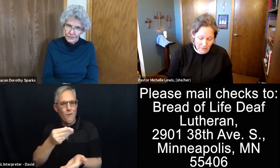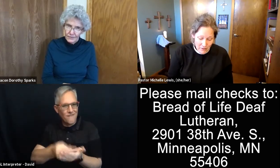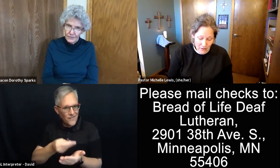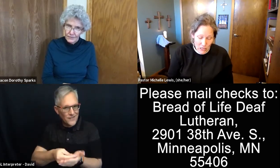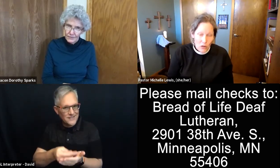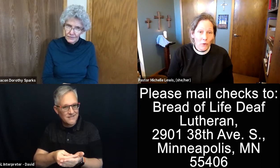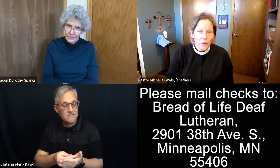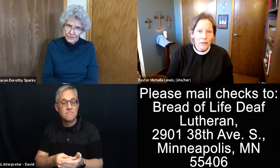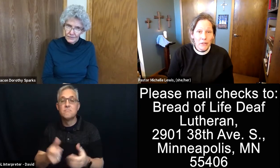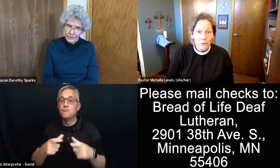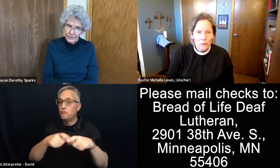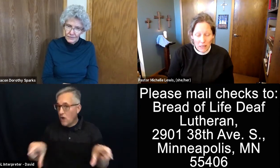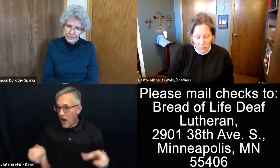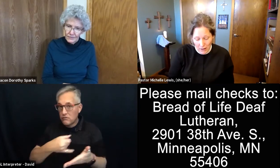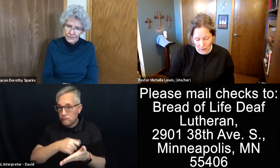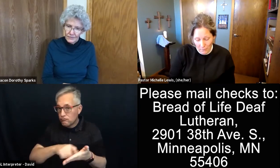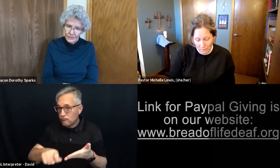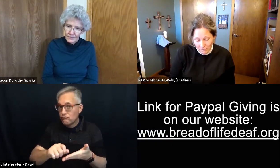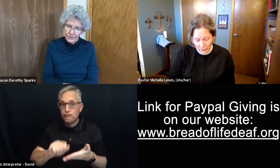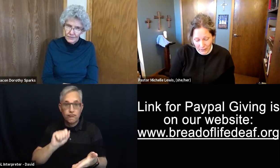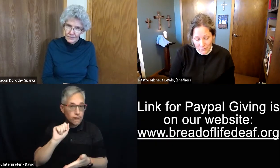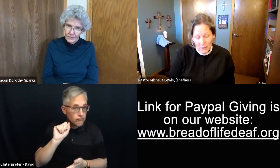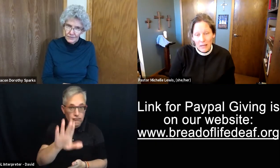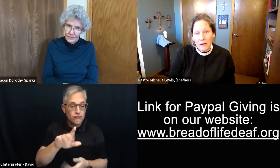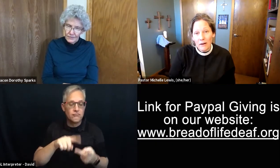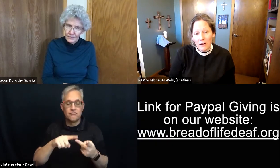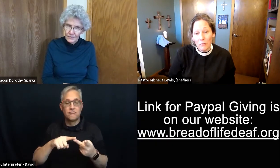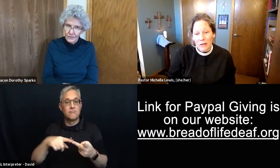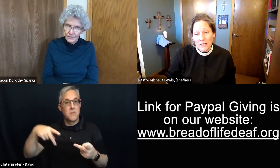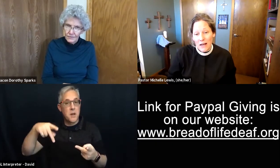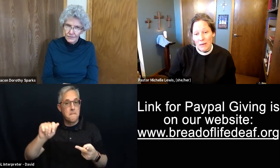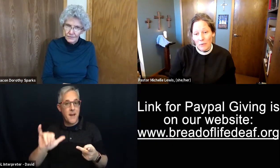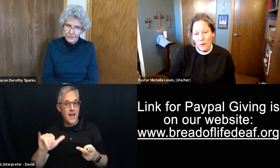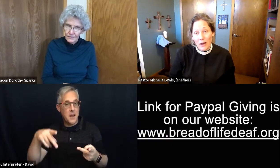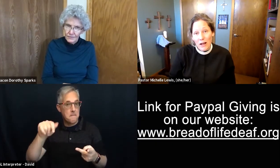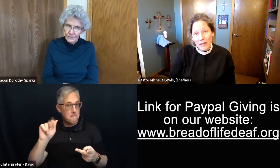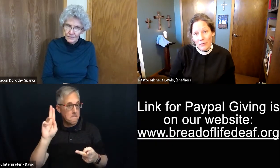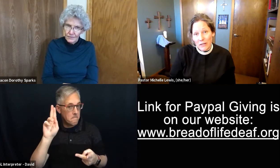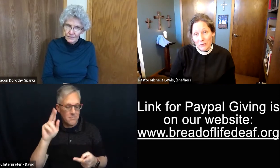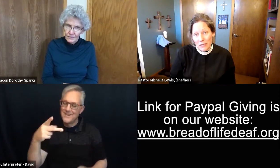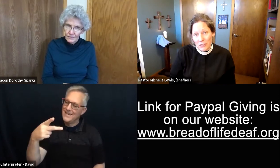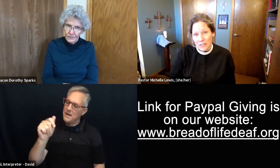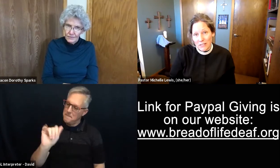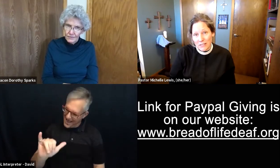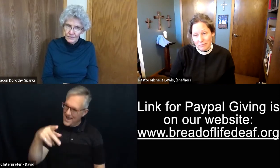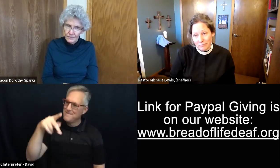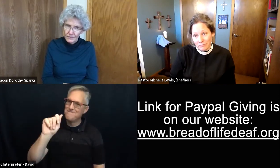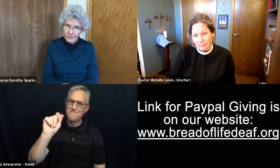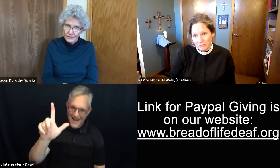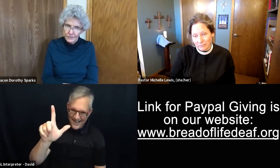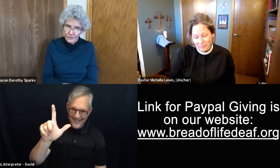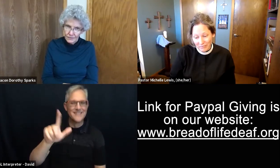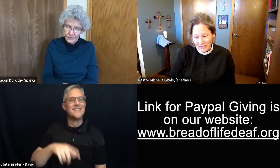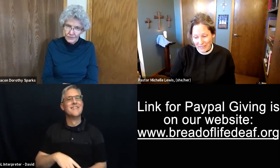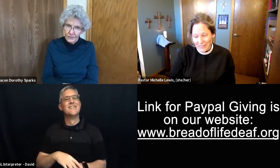Life, or use PayPal to make one-time or ongoing donations